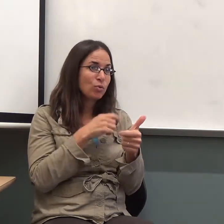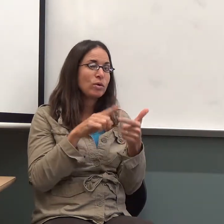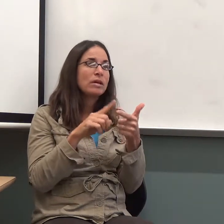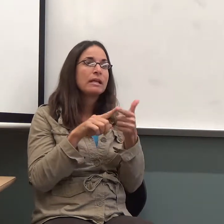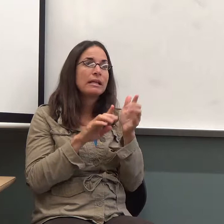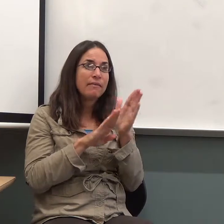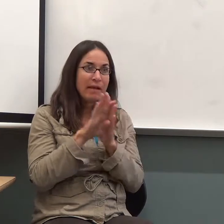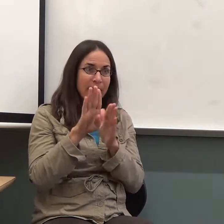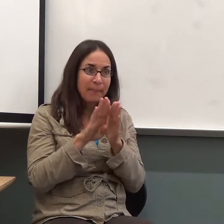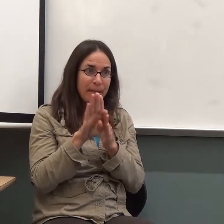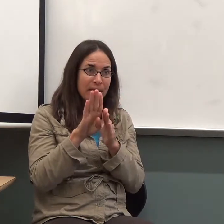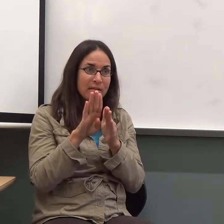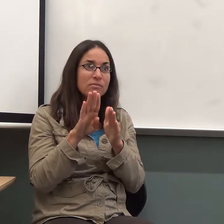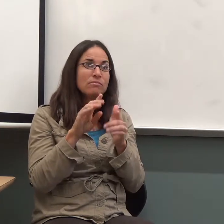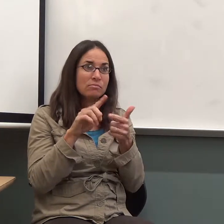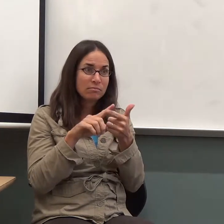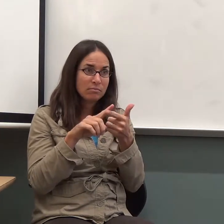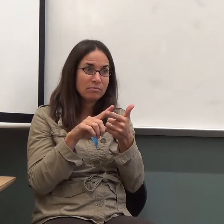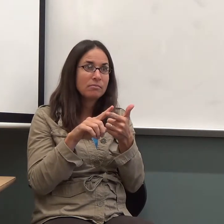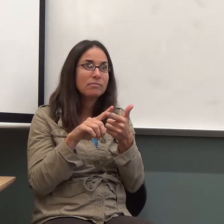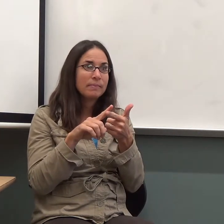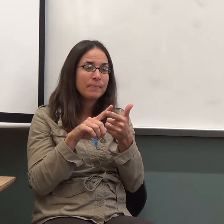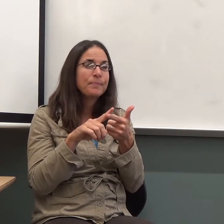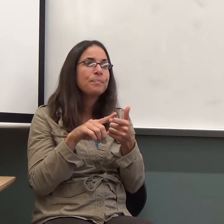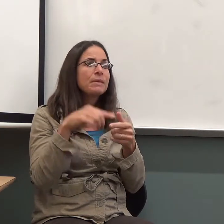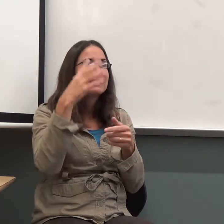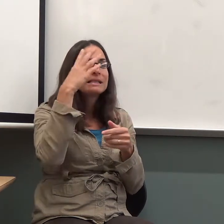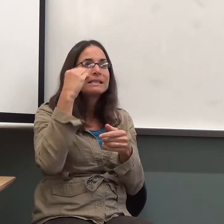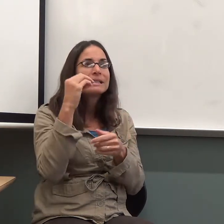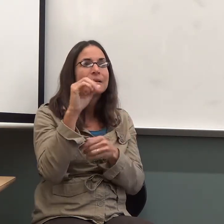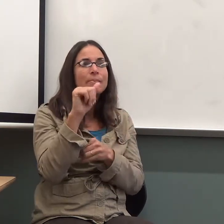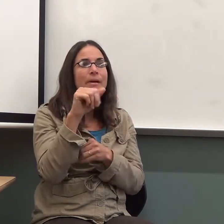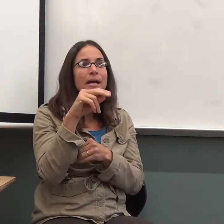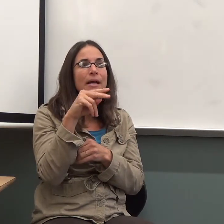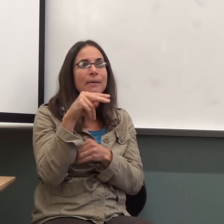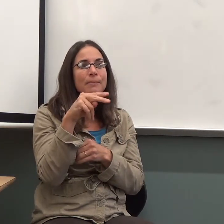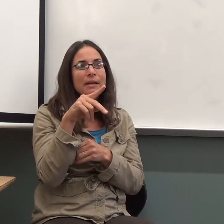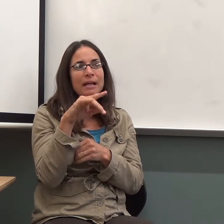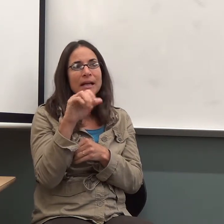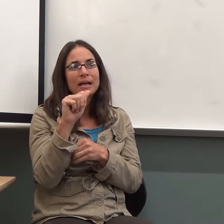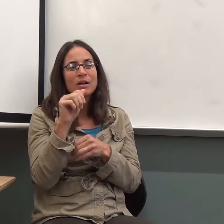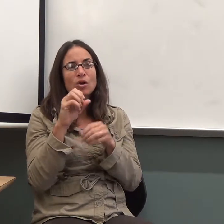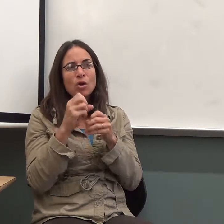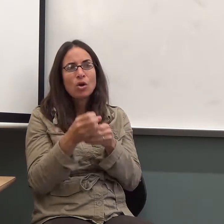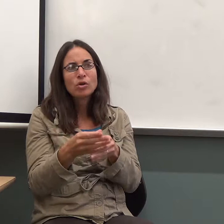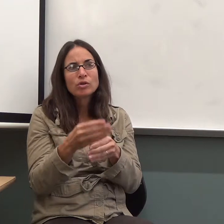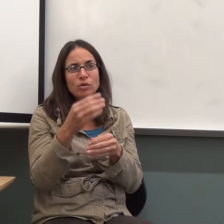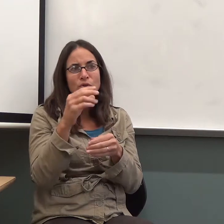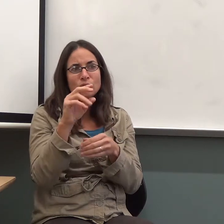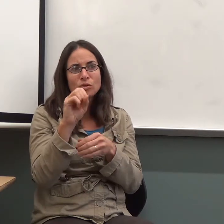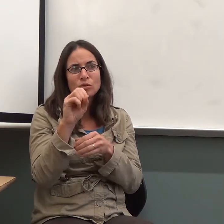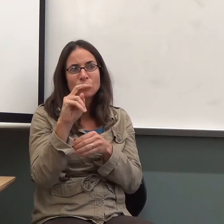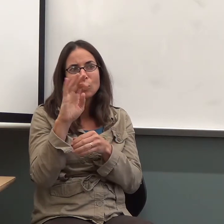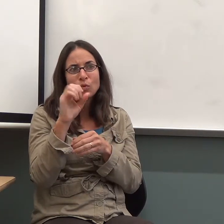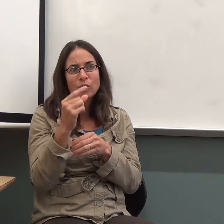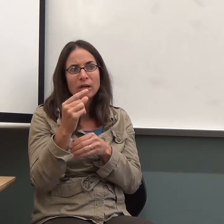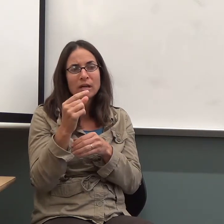So, sleep apnea causes snoring. Why is that important to know? So tell me now. Think about it and do it for